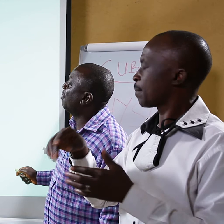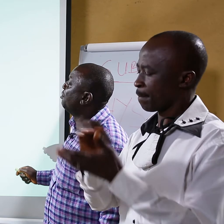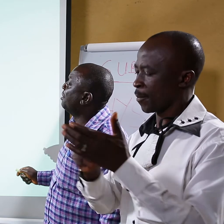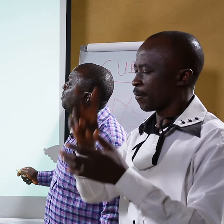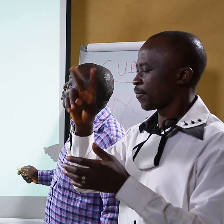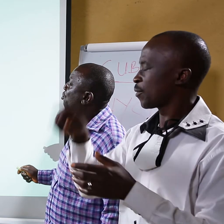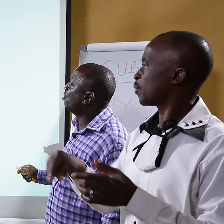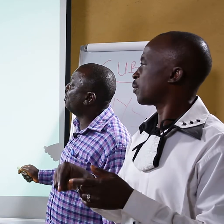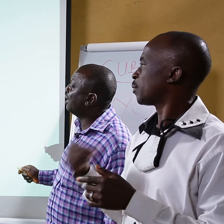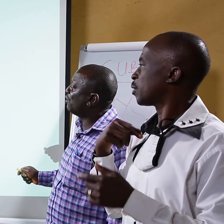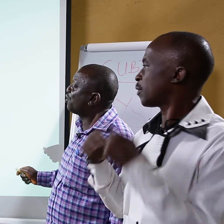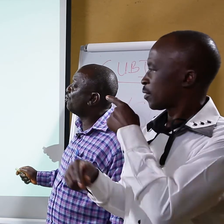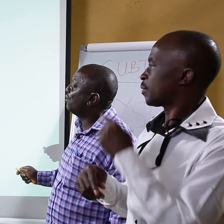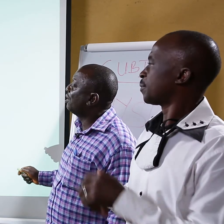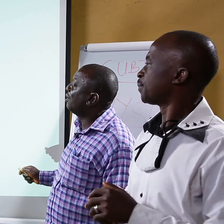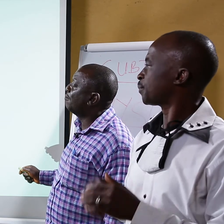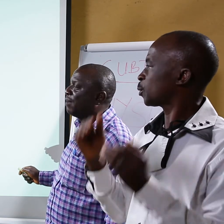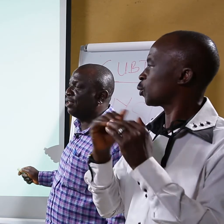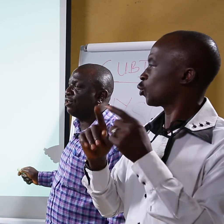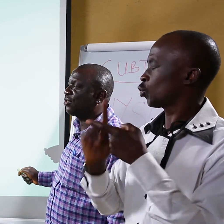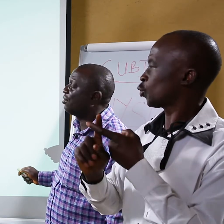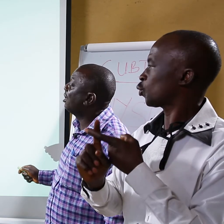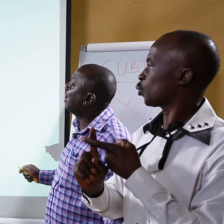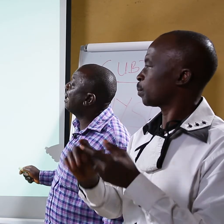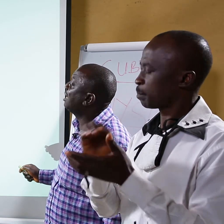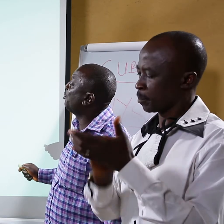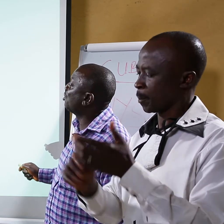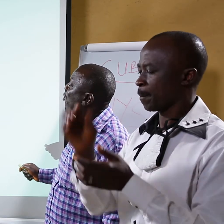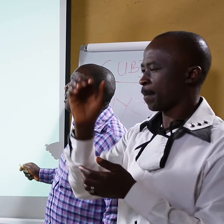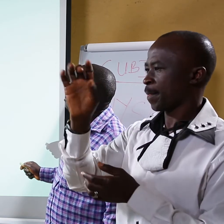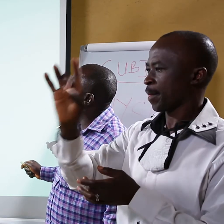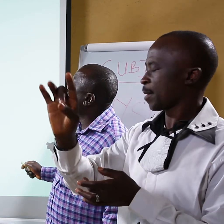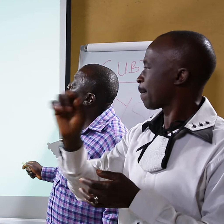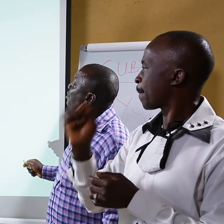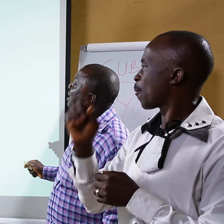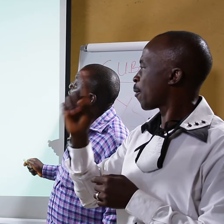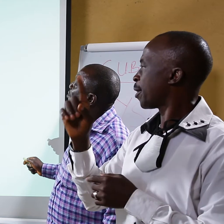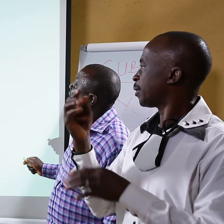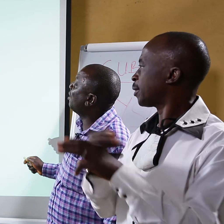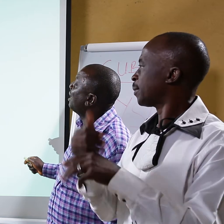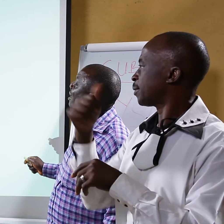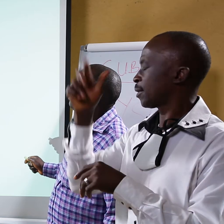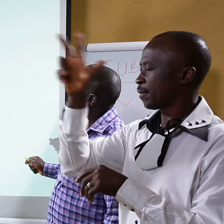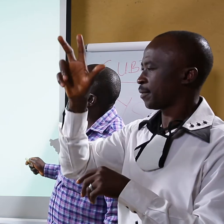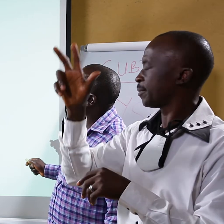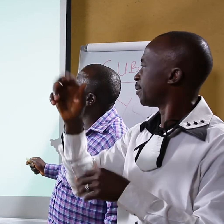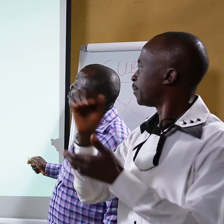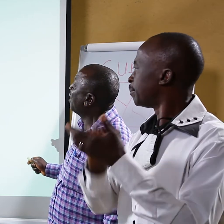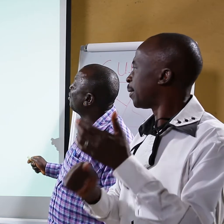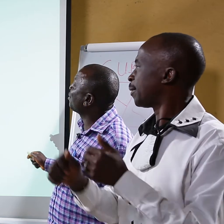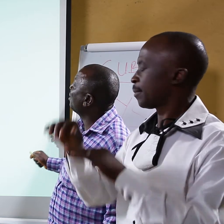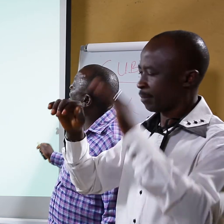So we have Vpq to be equals to minus 8.1 times 10 raised to power